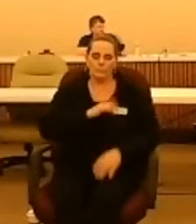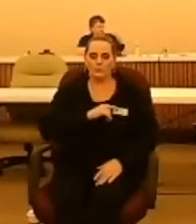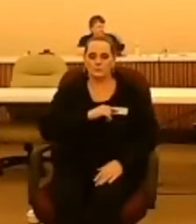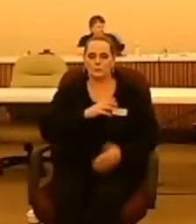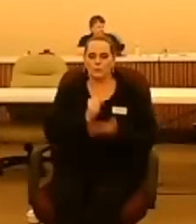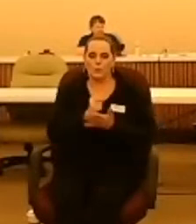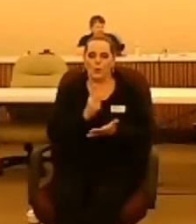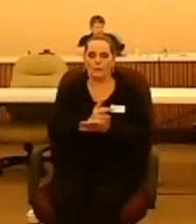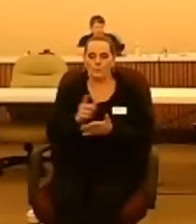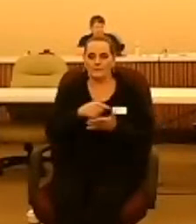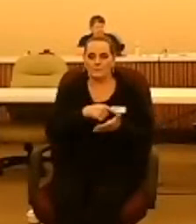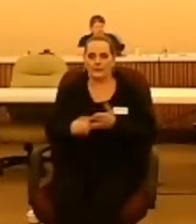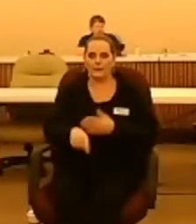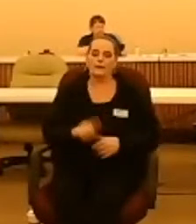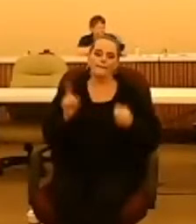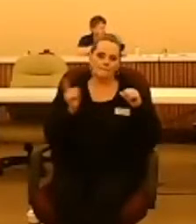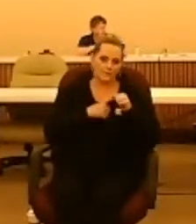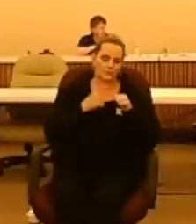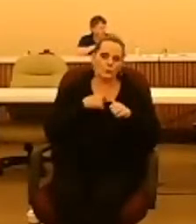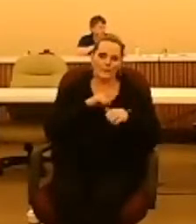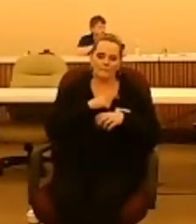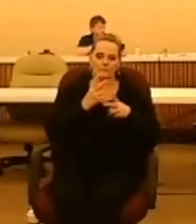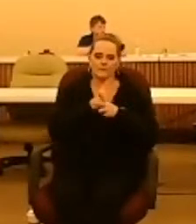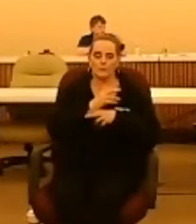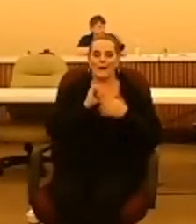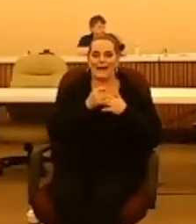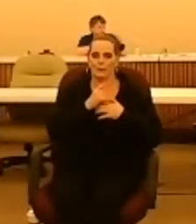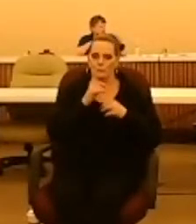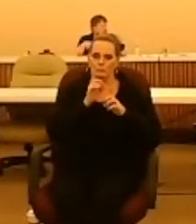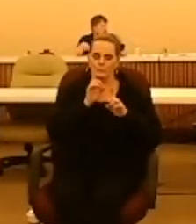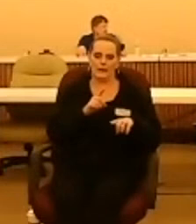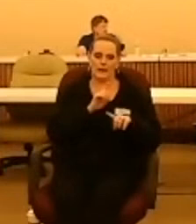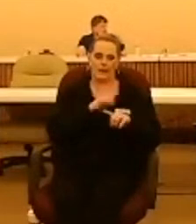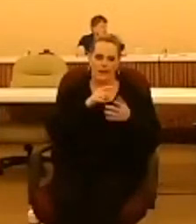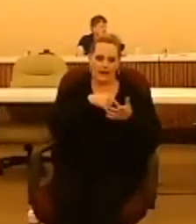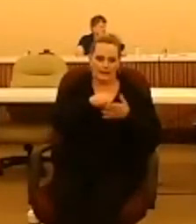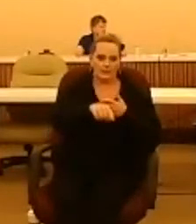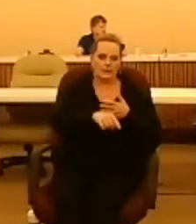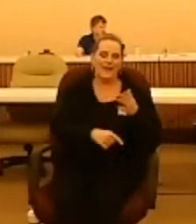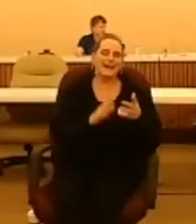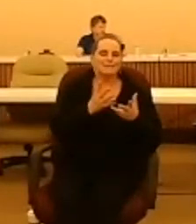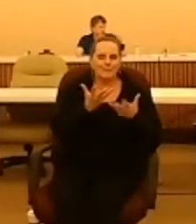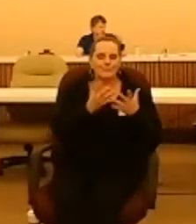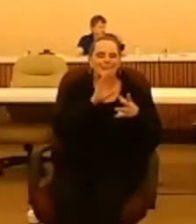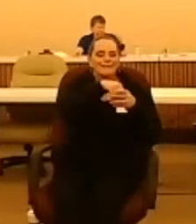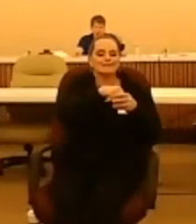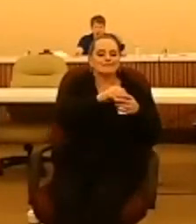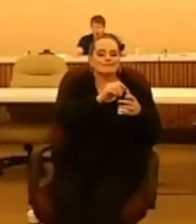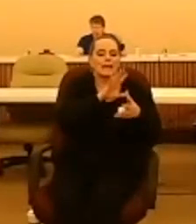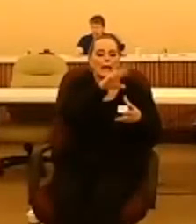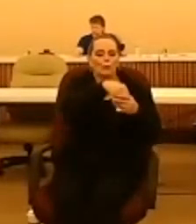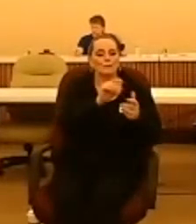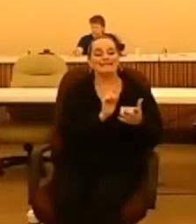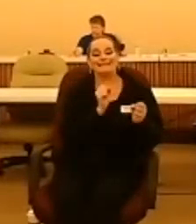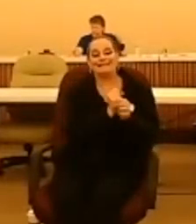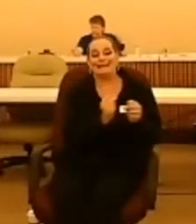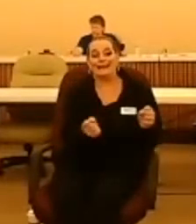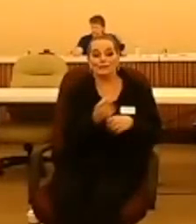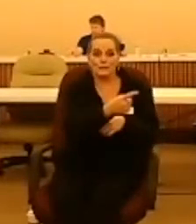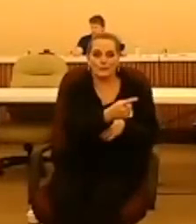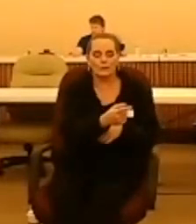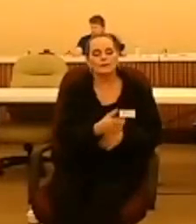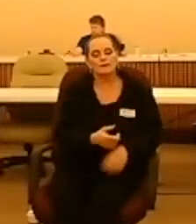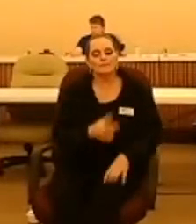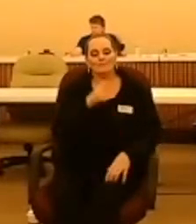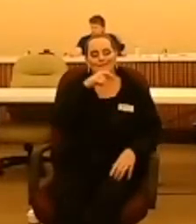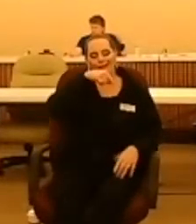We'd have to, first off, we'd have to figure out how we're paying for it. It could be part of next year, because I don't think it's anything in this budget, but we could put it in the budget for